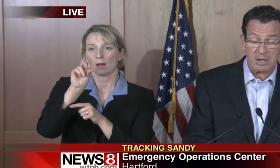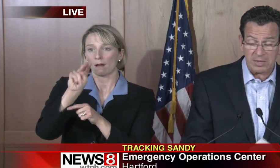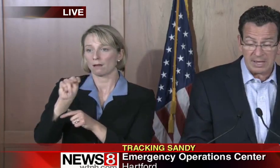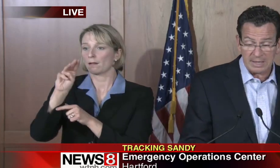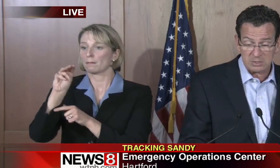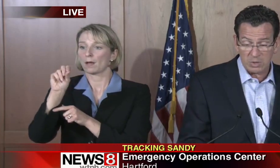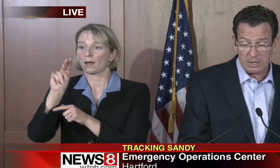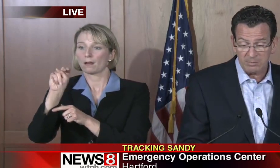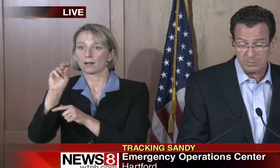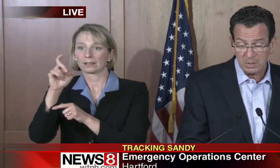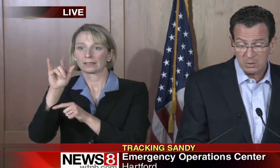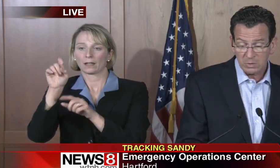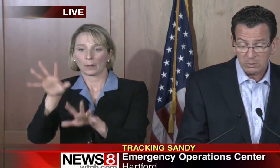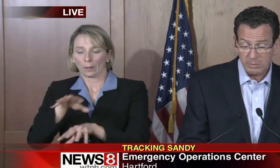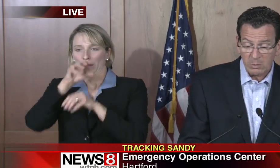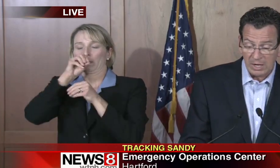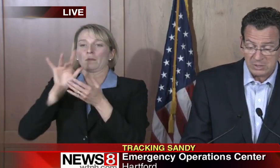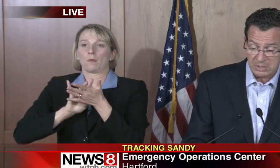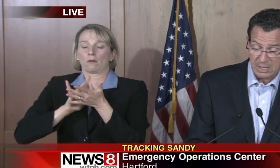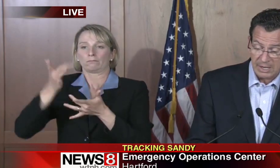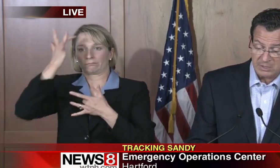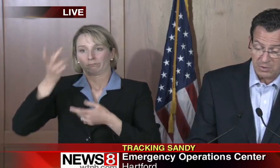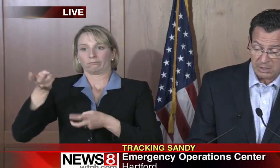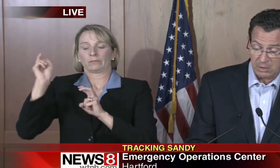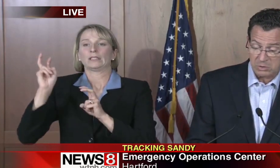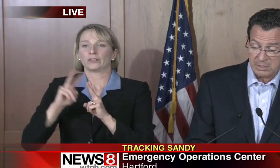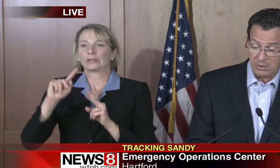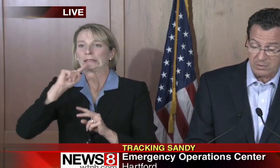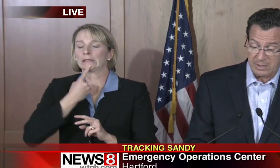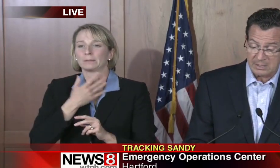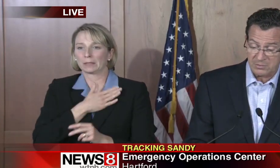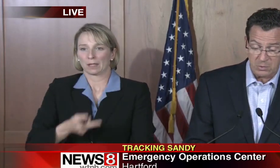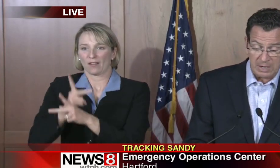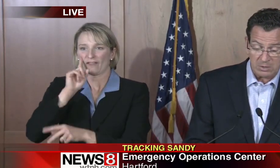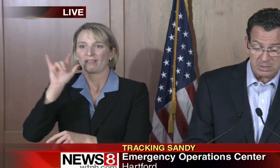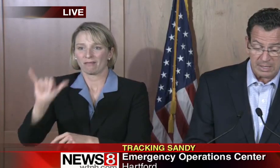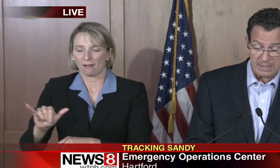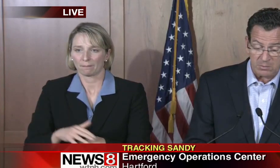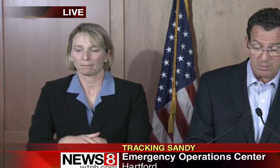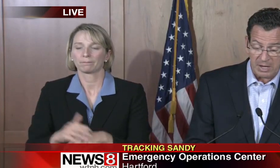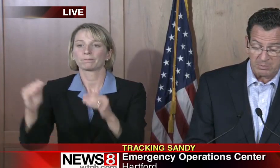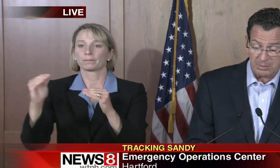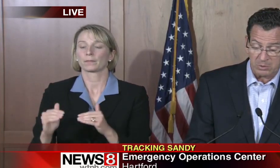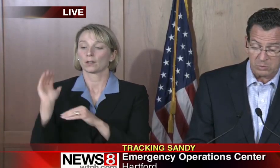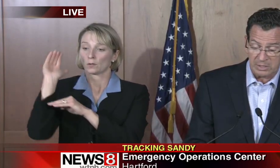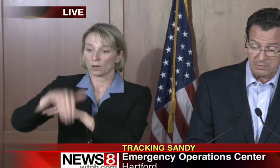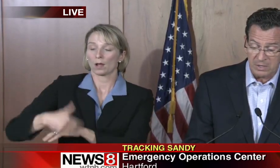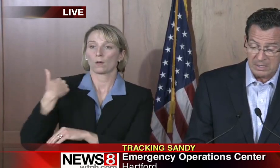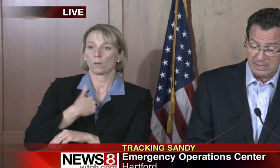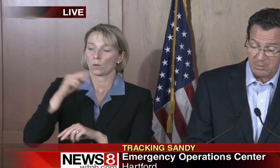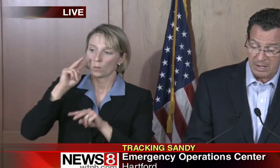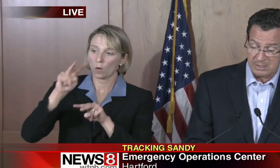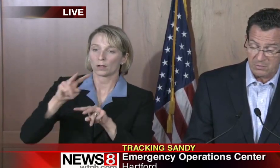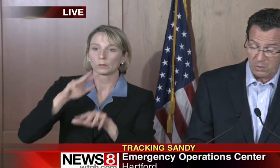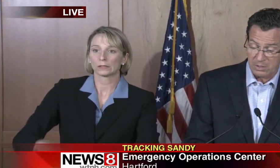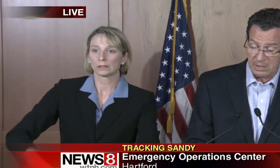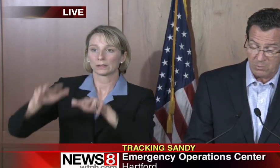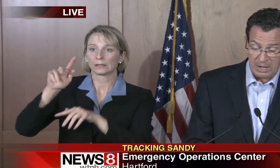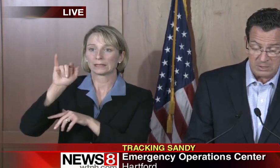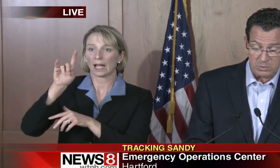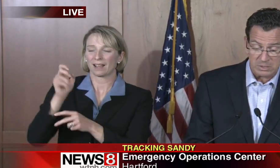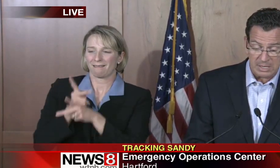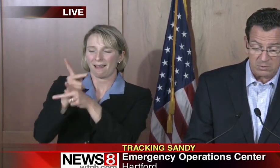smart about that as well. We will be watching the tides very closely over the next few hours, and I again remind people who live near bodies of